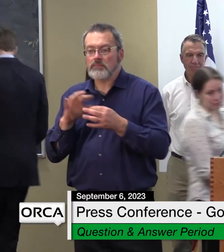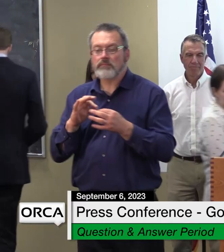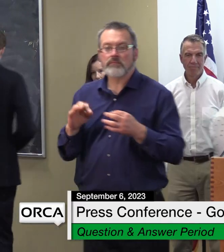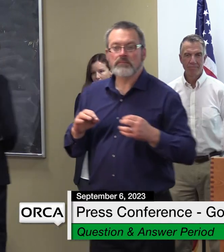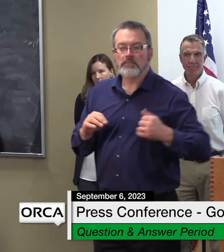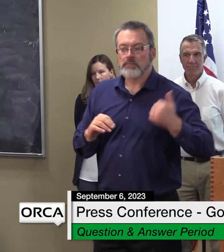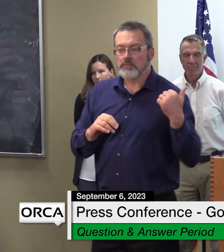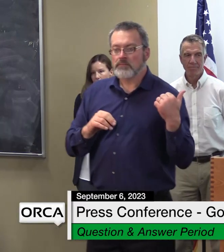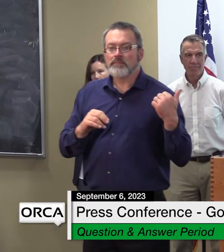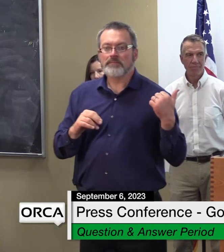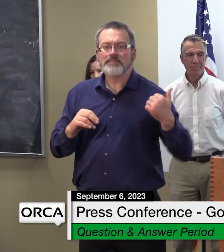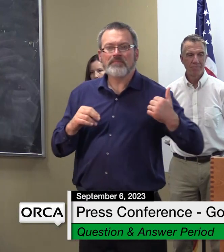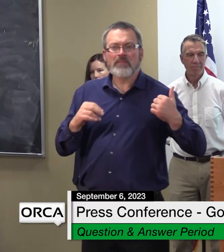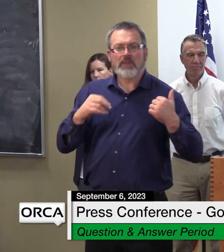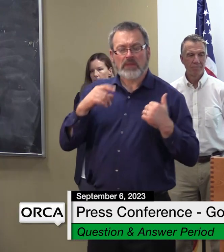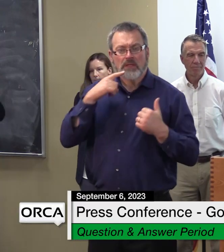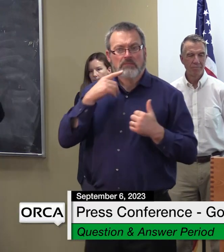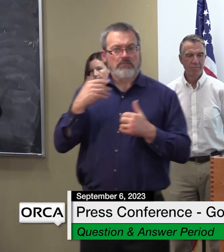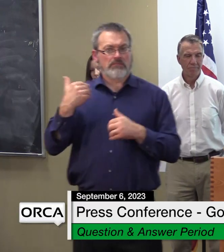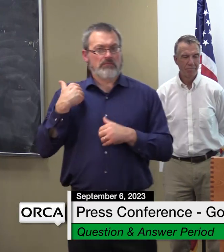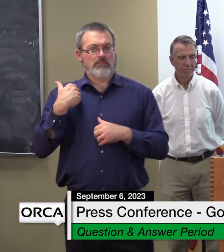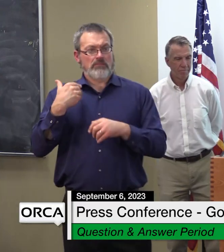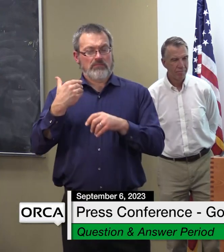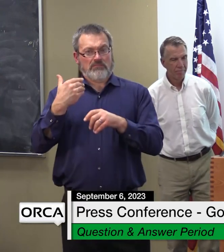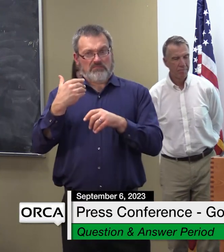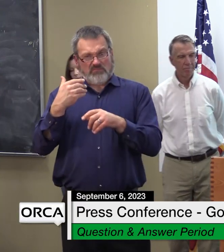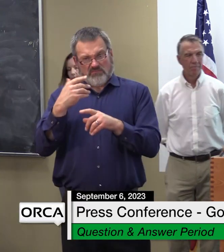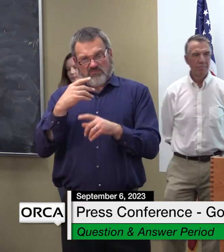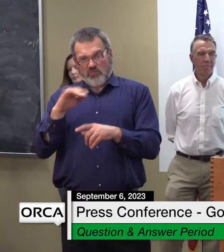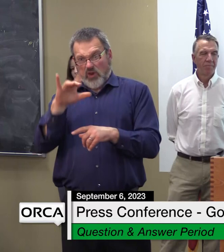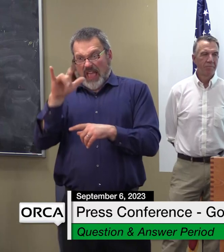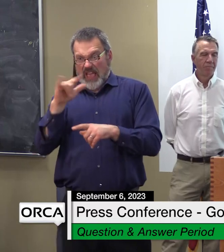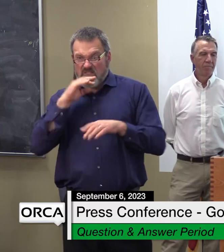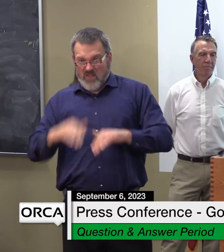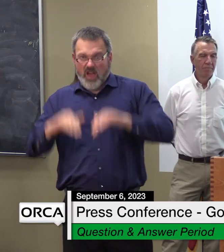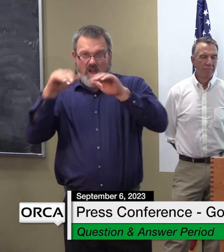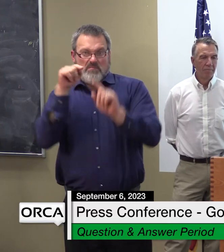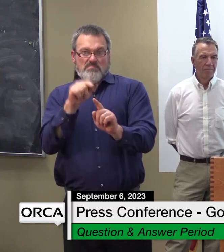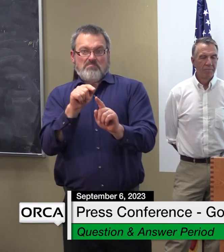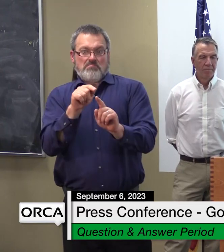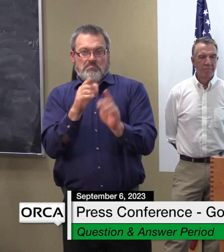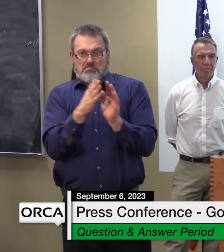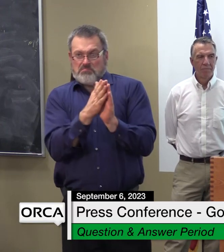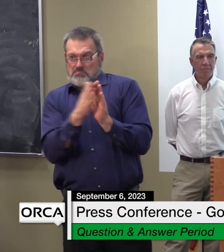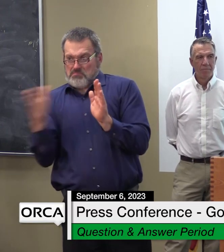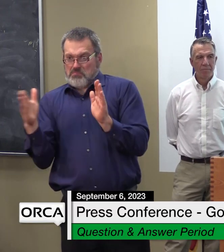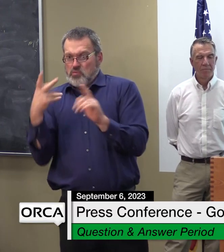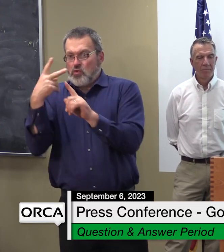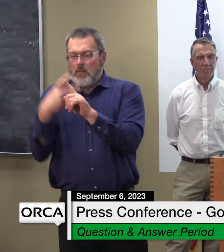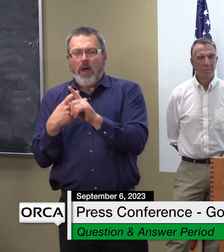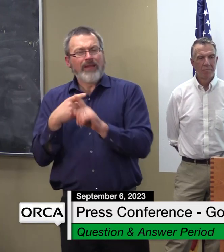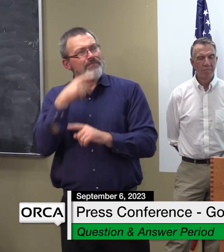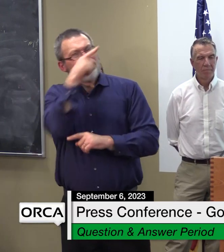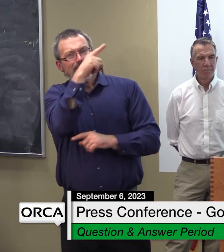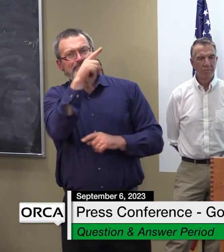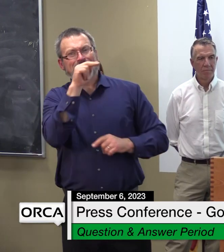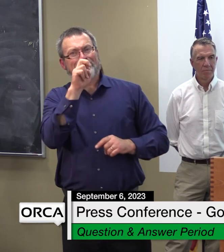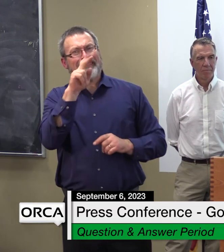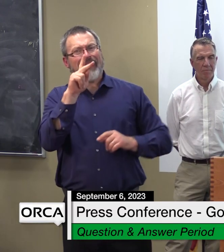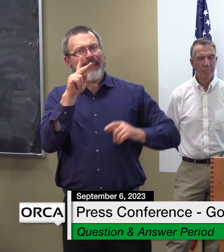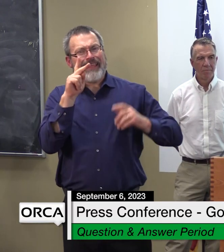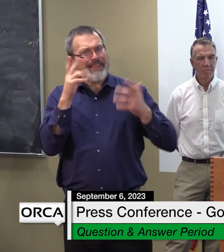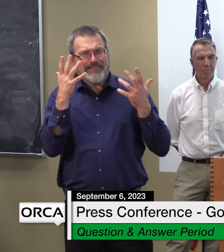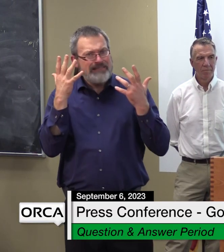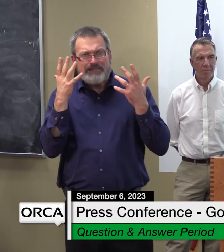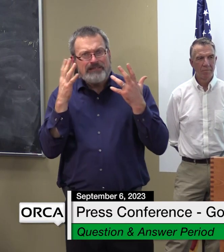You know, it's been about 2 months now since the floods hit. A lot of folks in the kingdom suffered some pretty severe damage. Have you